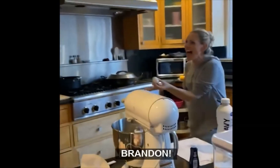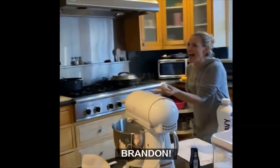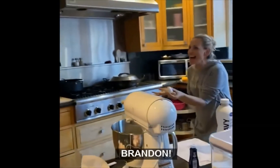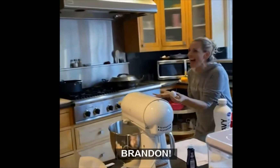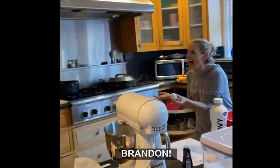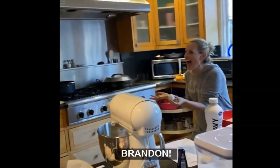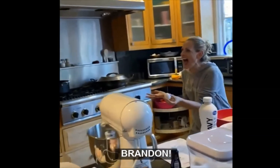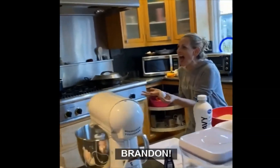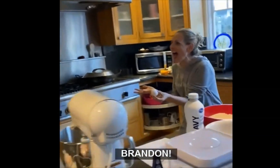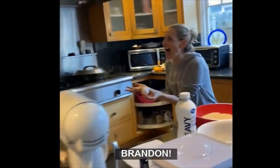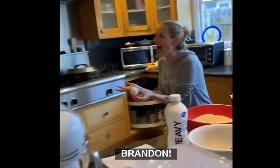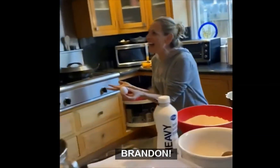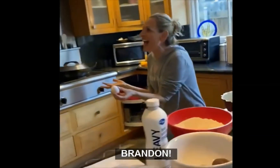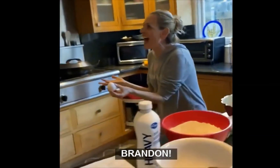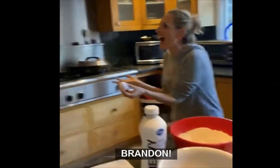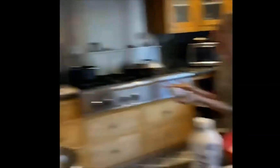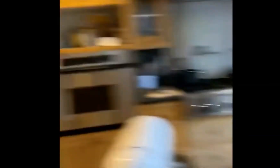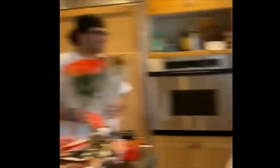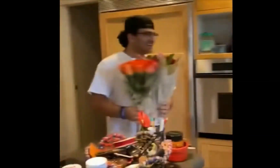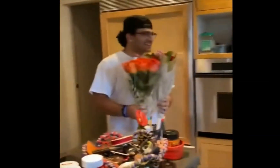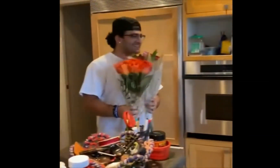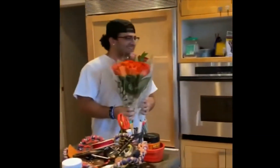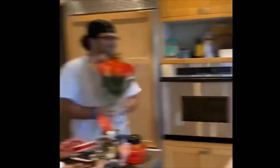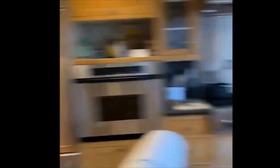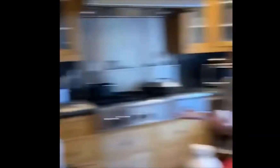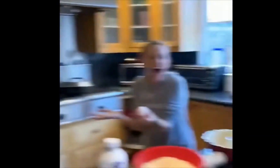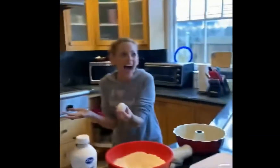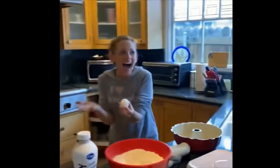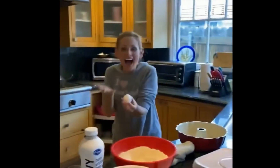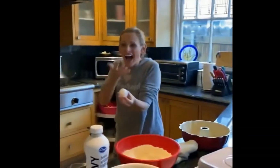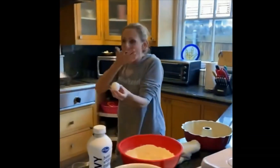35, 30. Hey, Margaret.